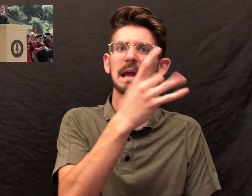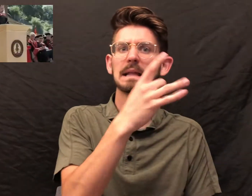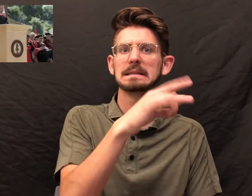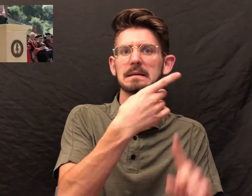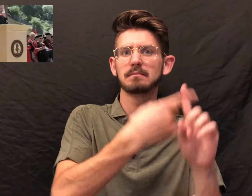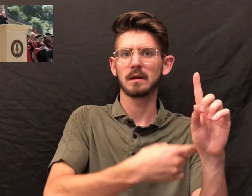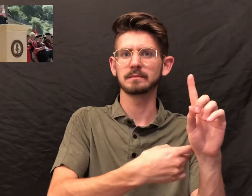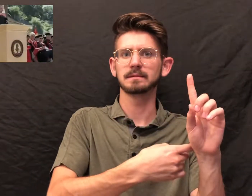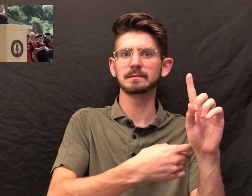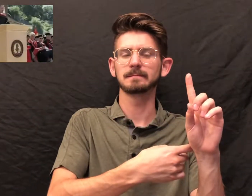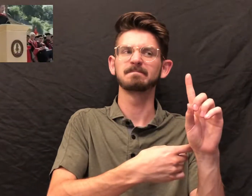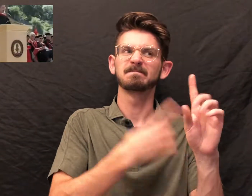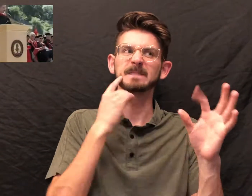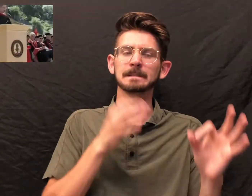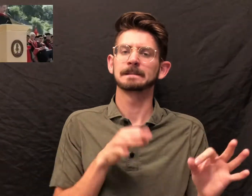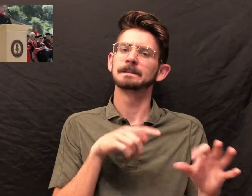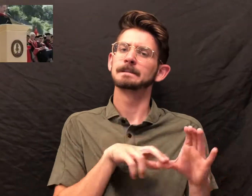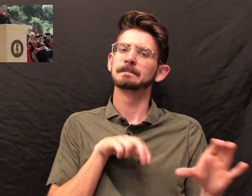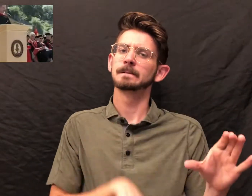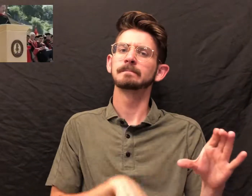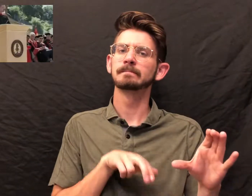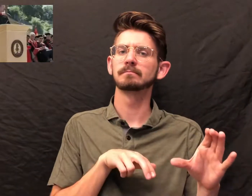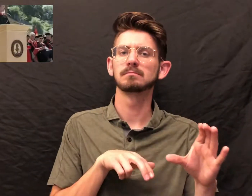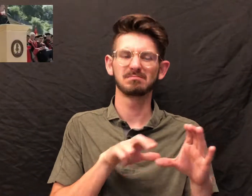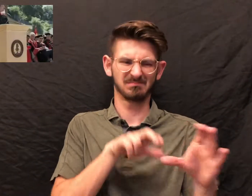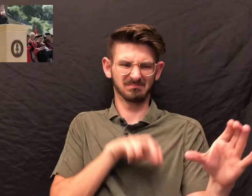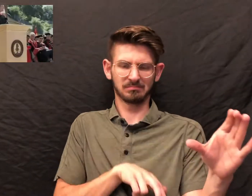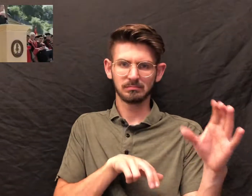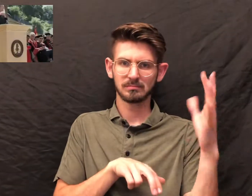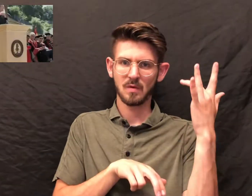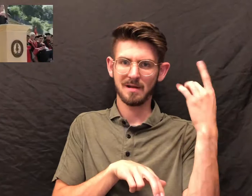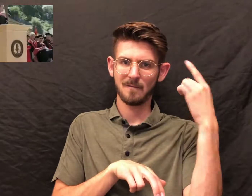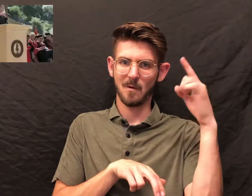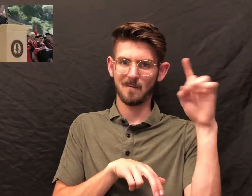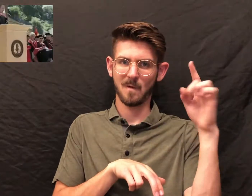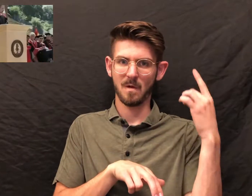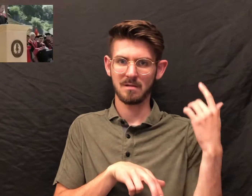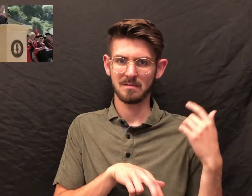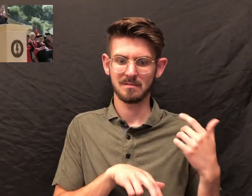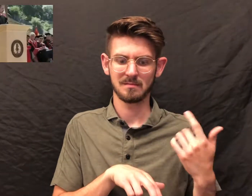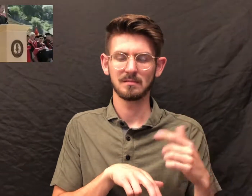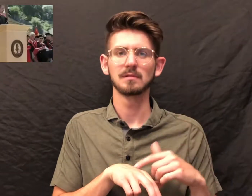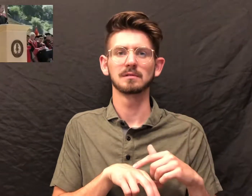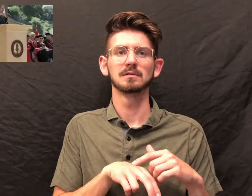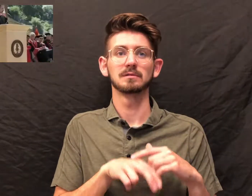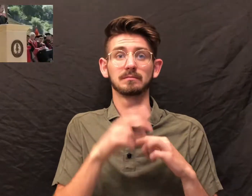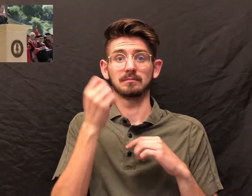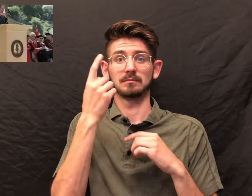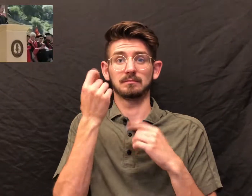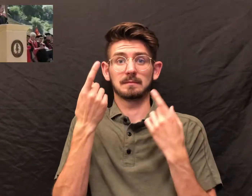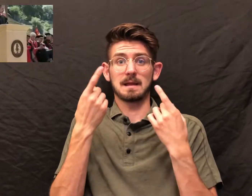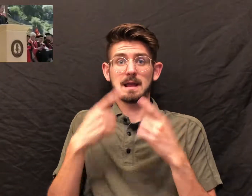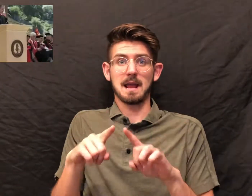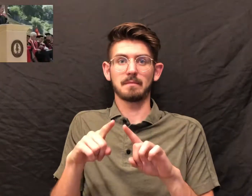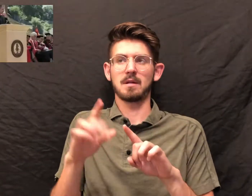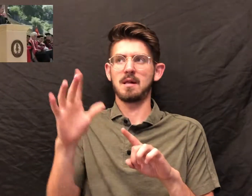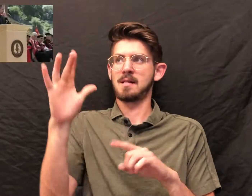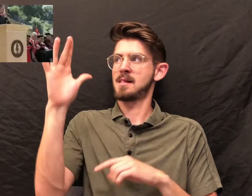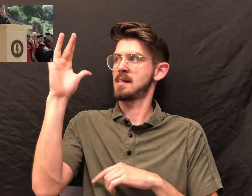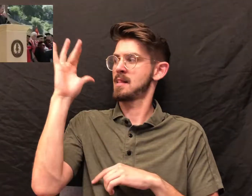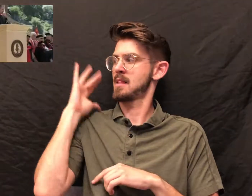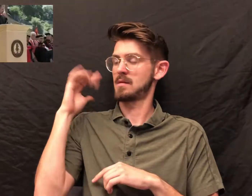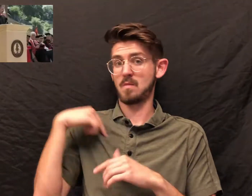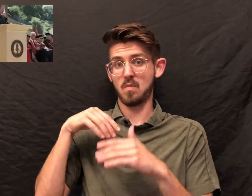quit. So why'd I drop out? It started before I was born.